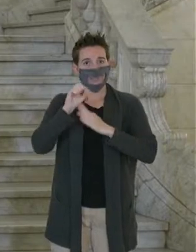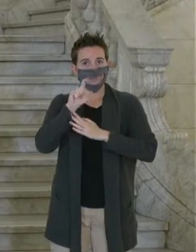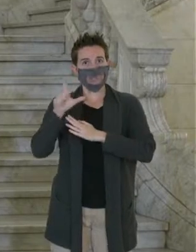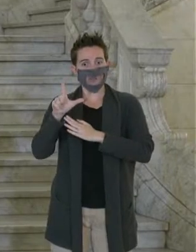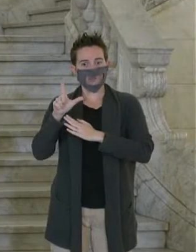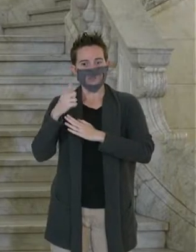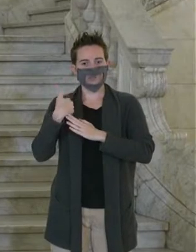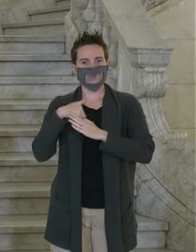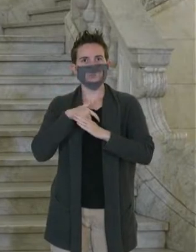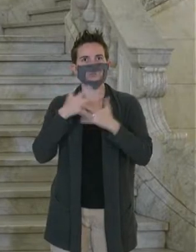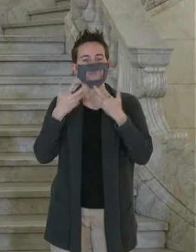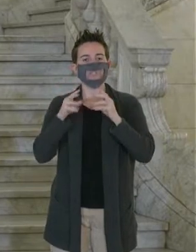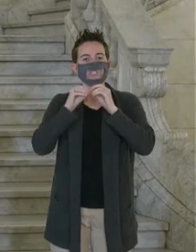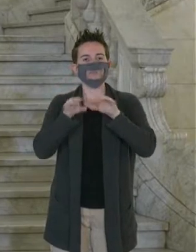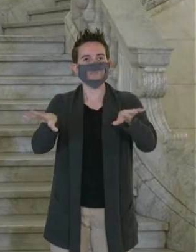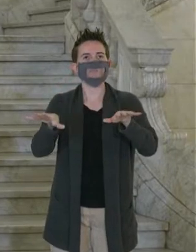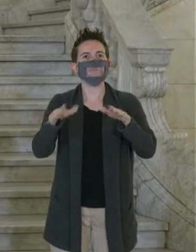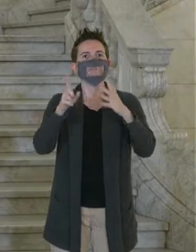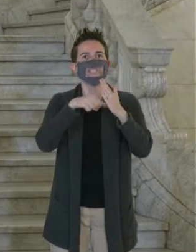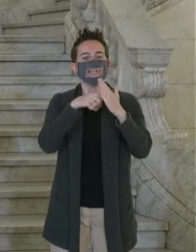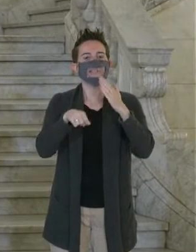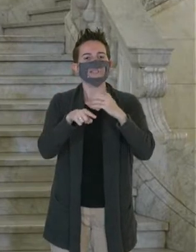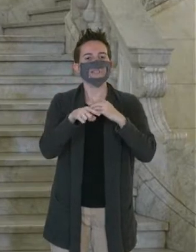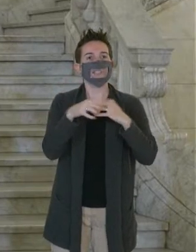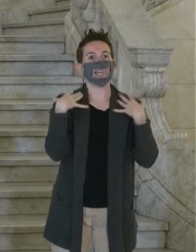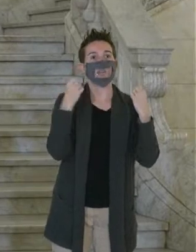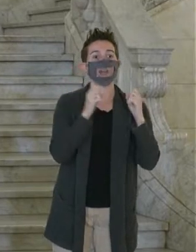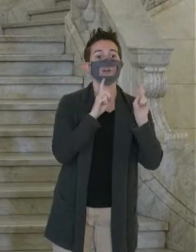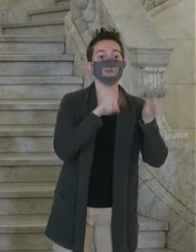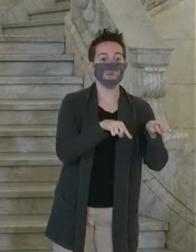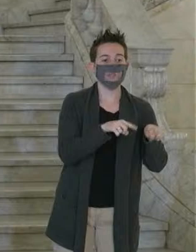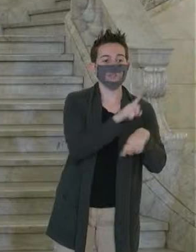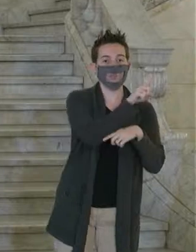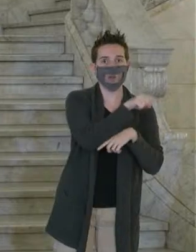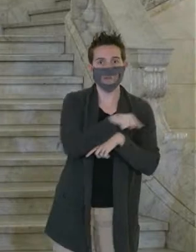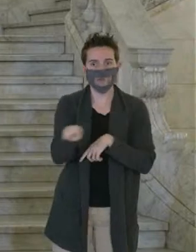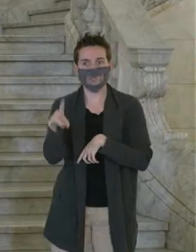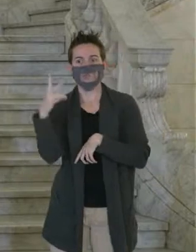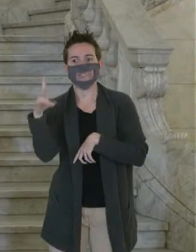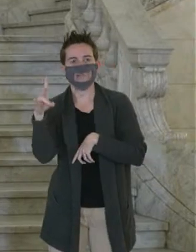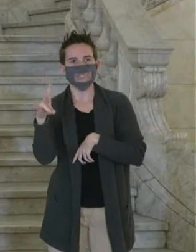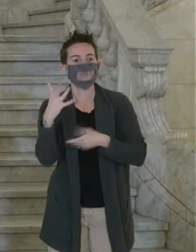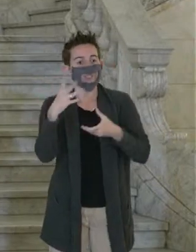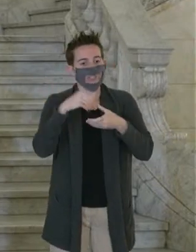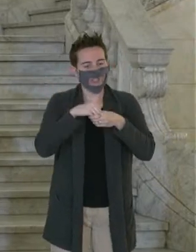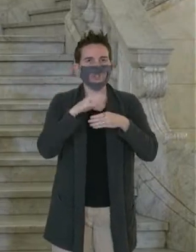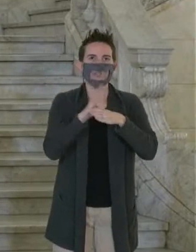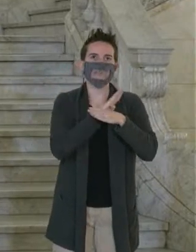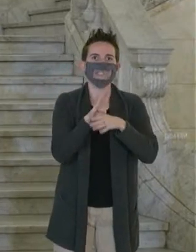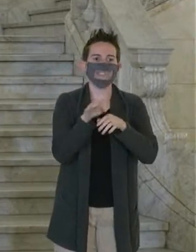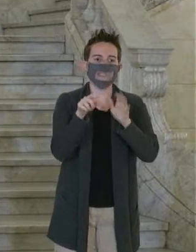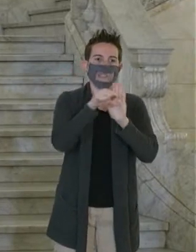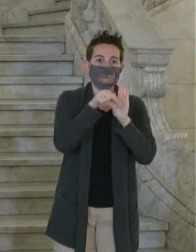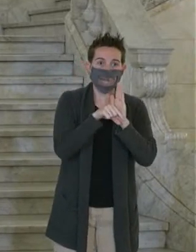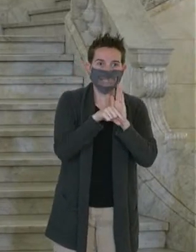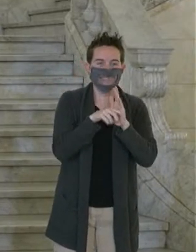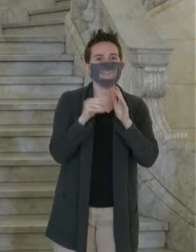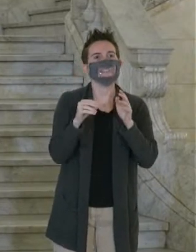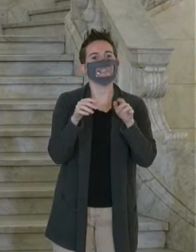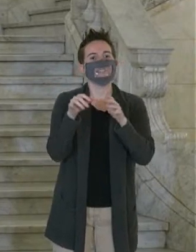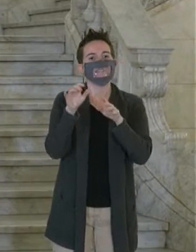are rescinding health orders 1 through 17, which includes standard business guidance and guidance related to youth